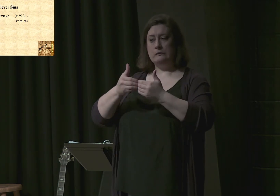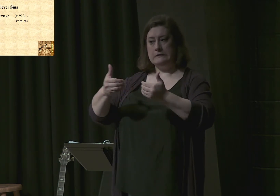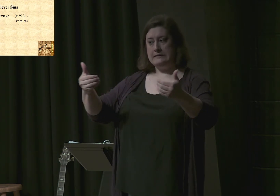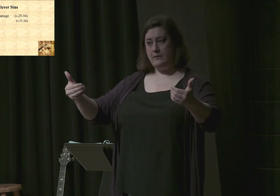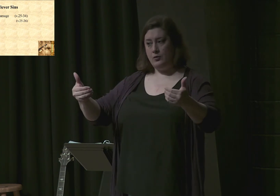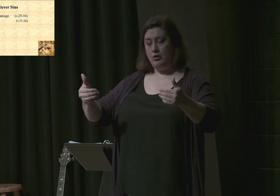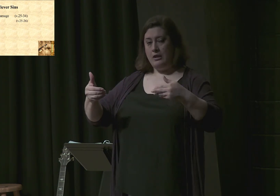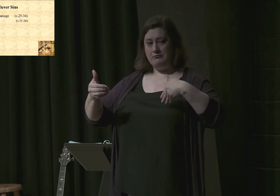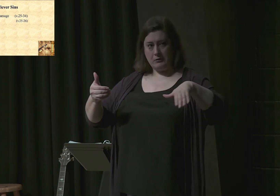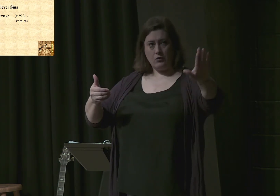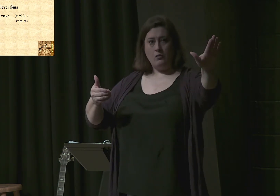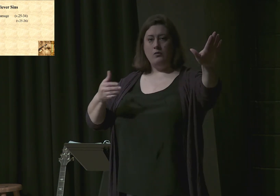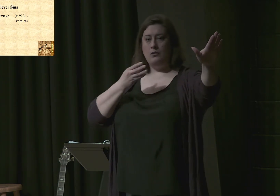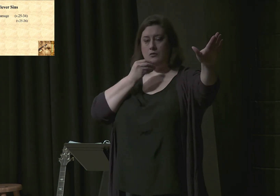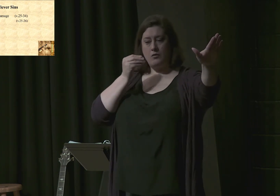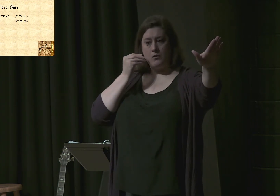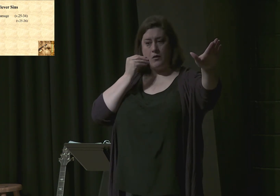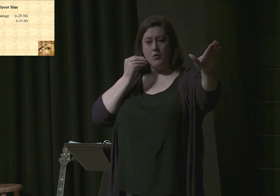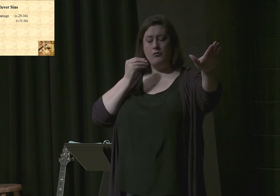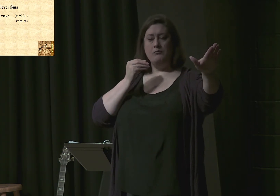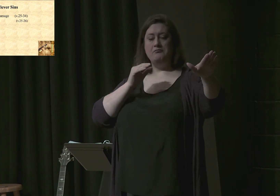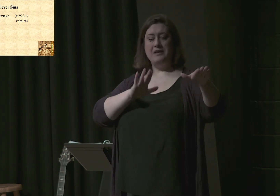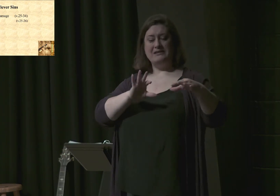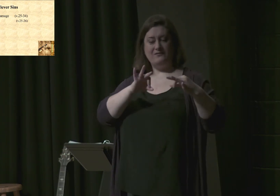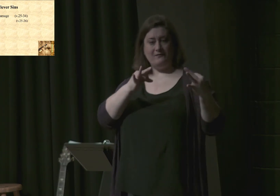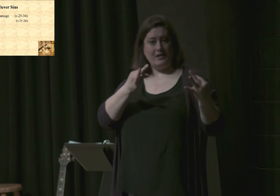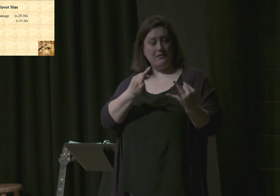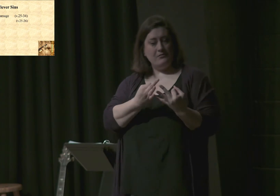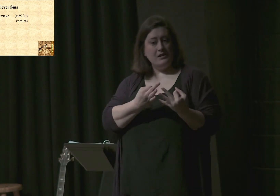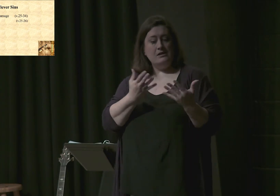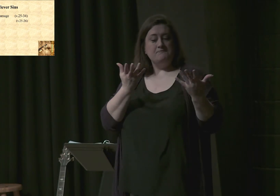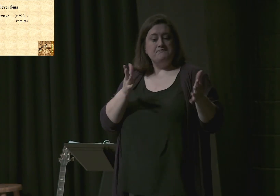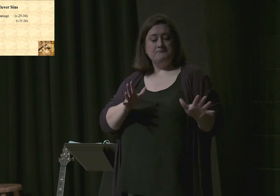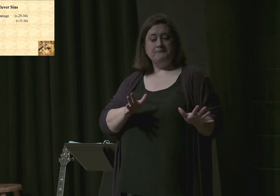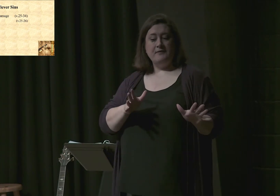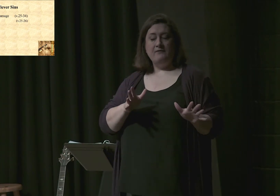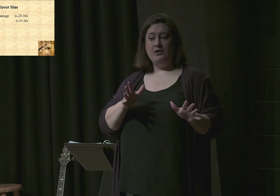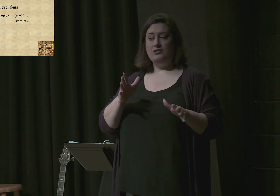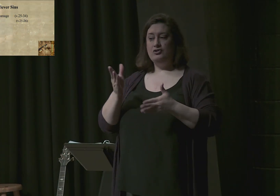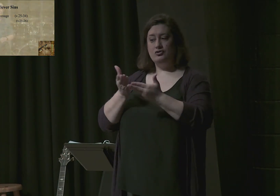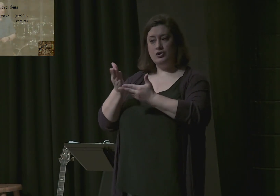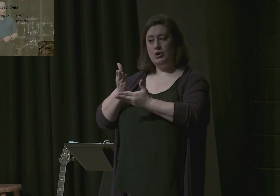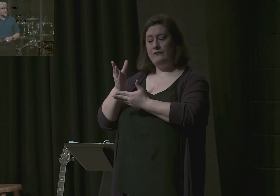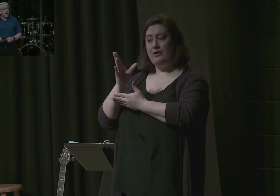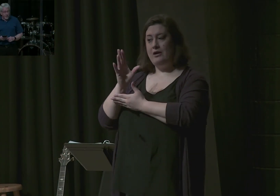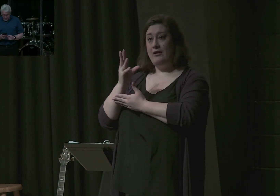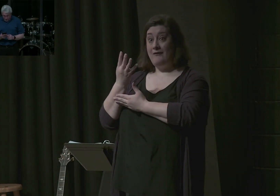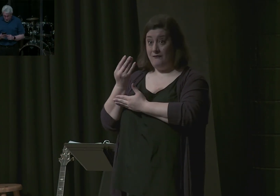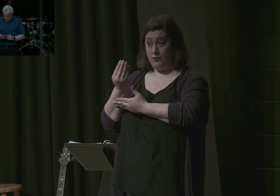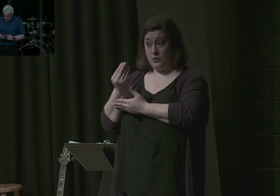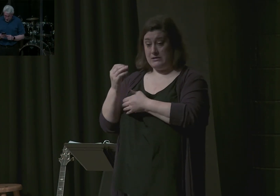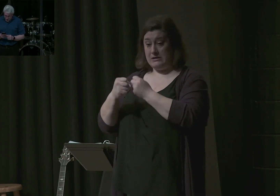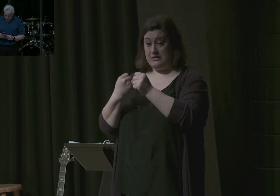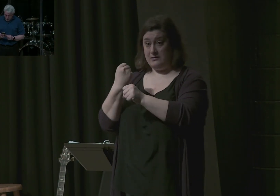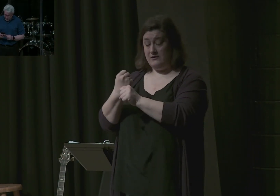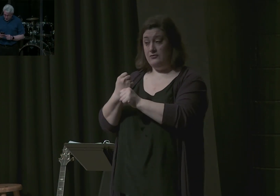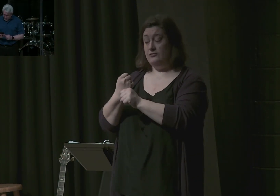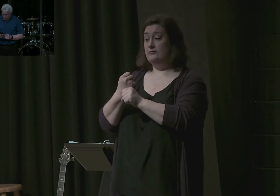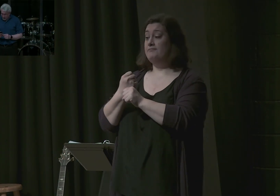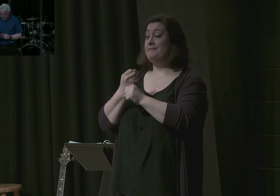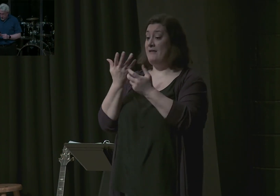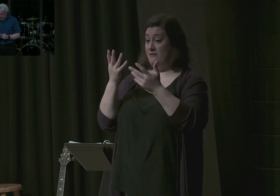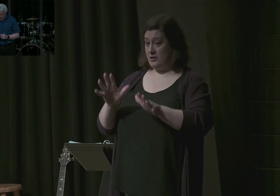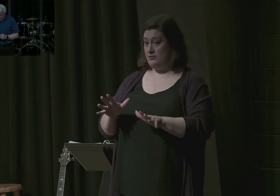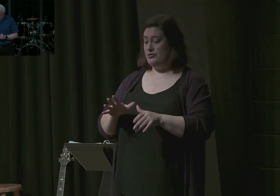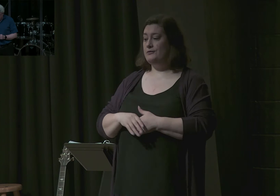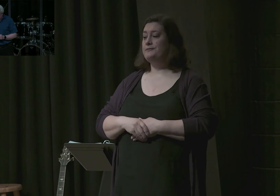He announces that he has kept their agreement. He now wishes to leave with his wives and family. He has served out the 14 years in